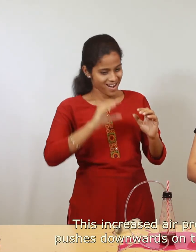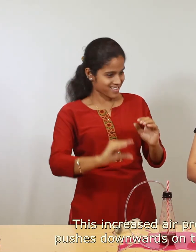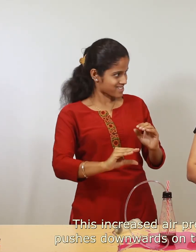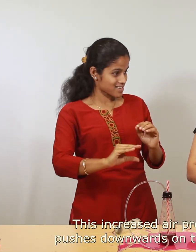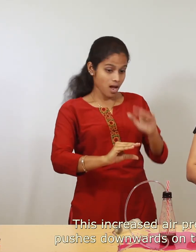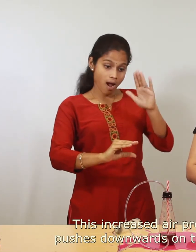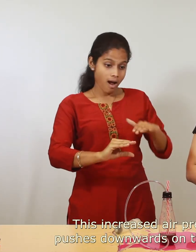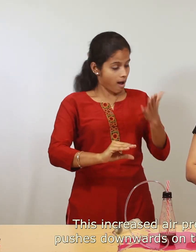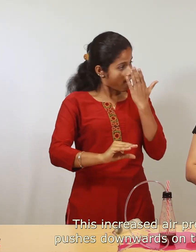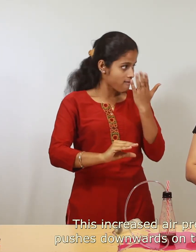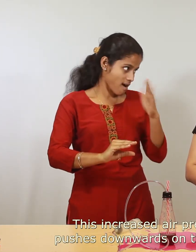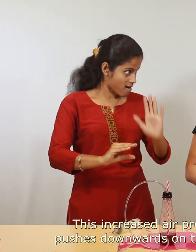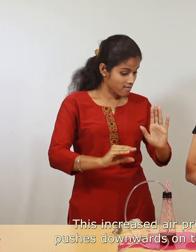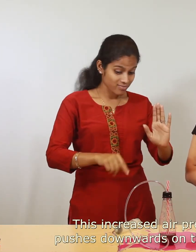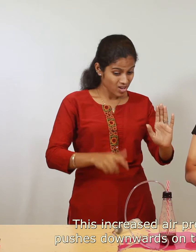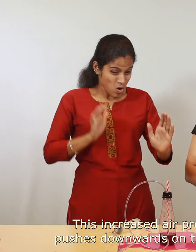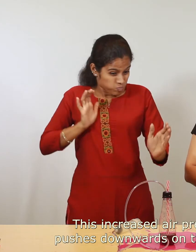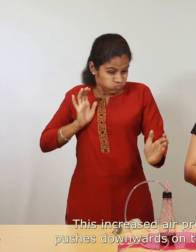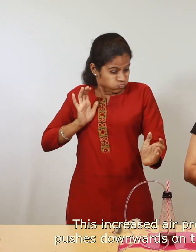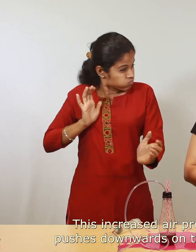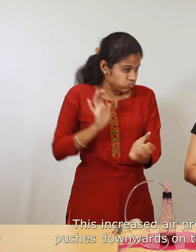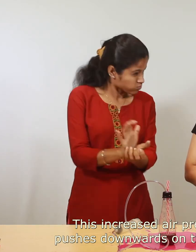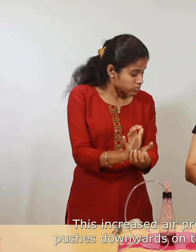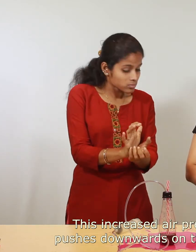This increased air pressure pushes downwards on the water,